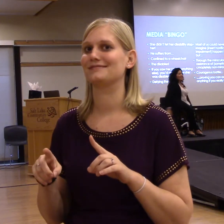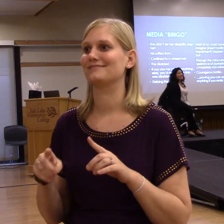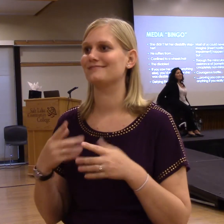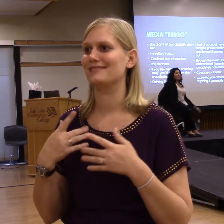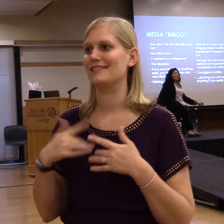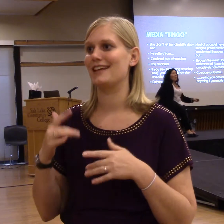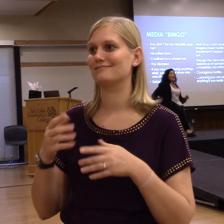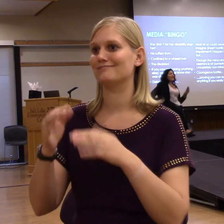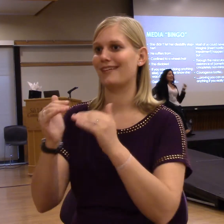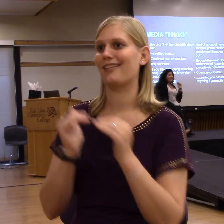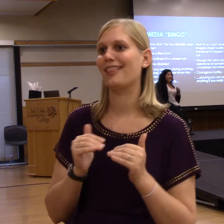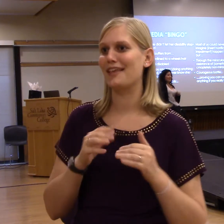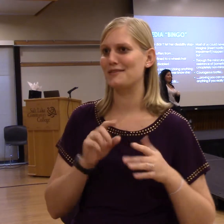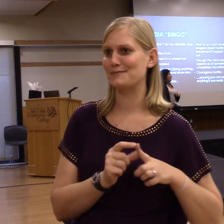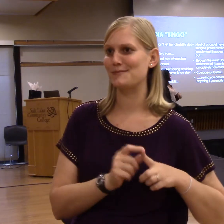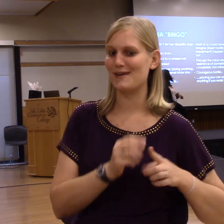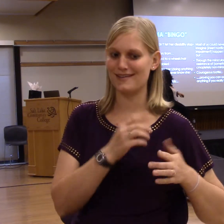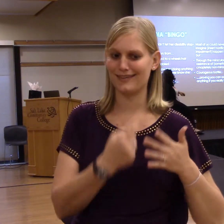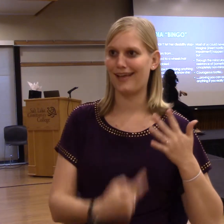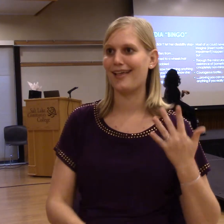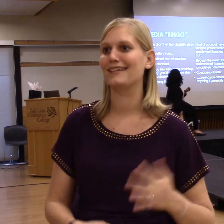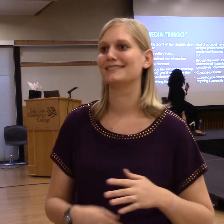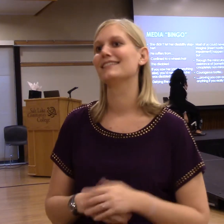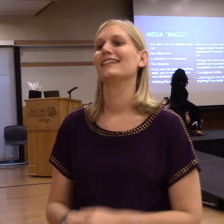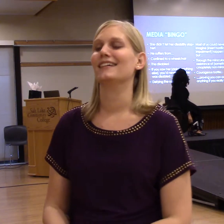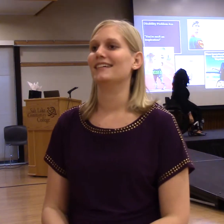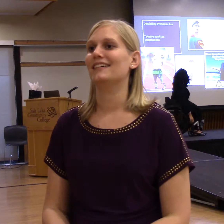of wacky ideas about disability.